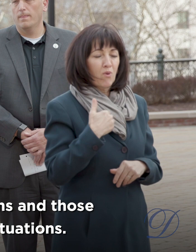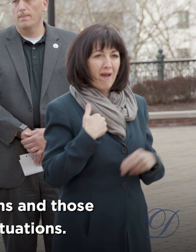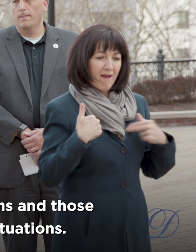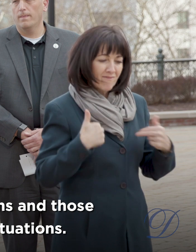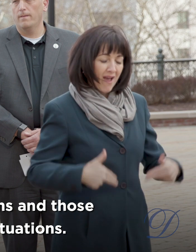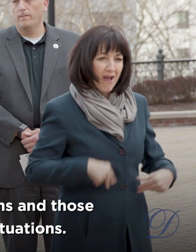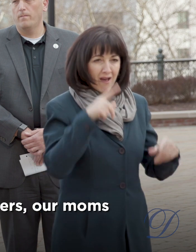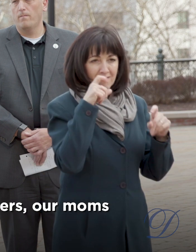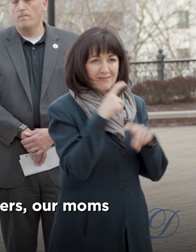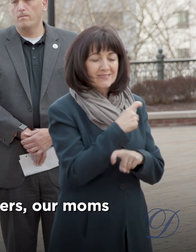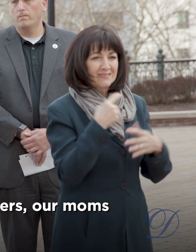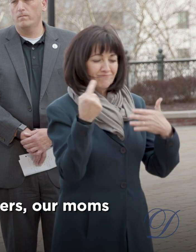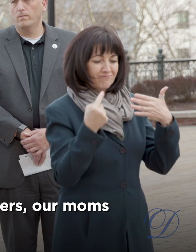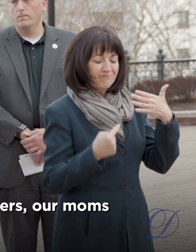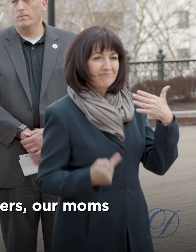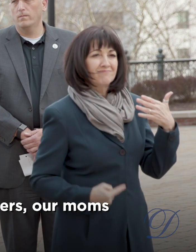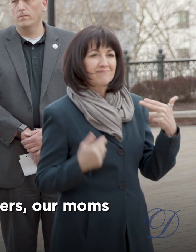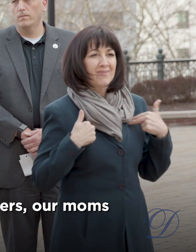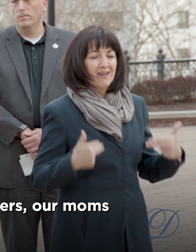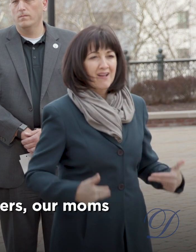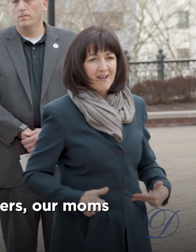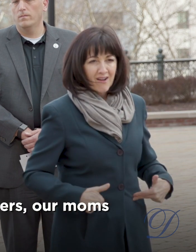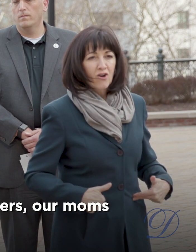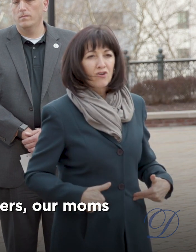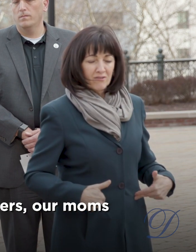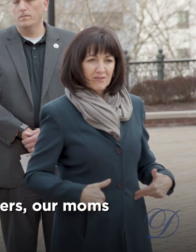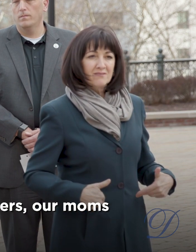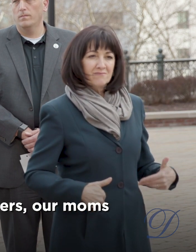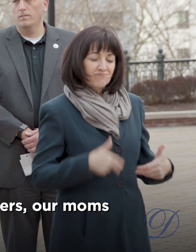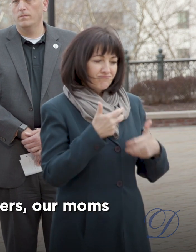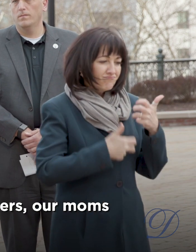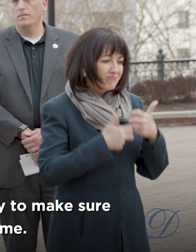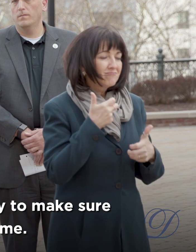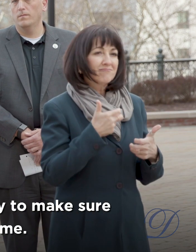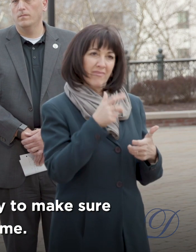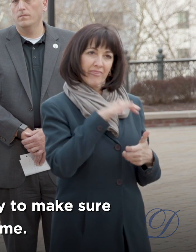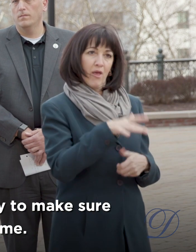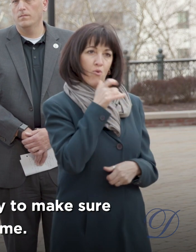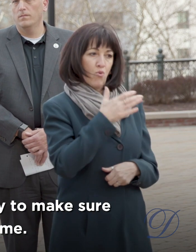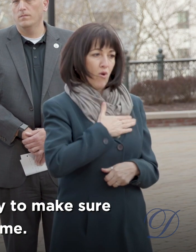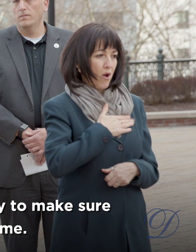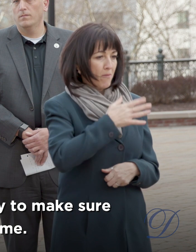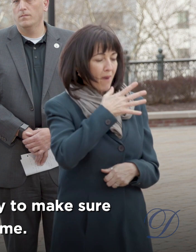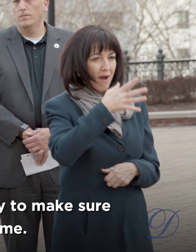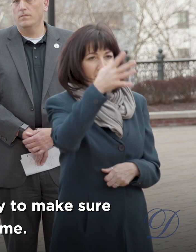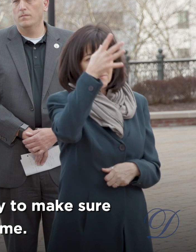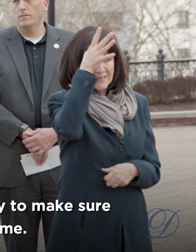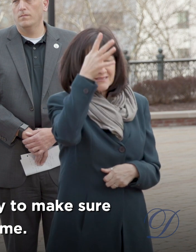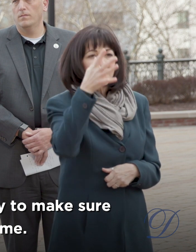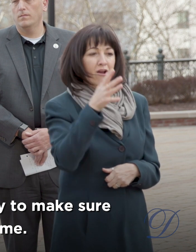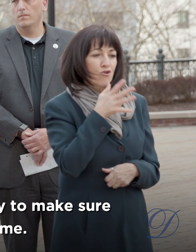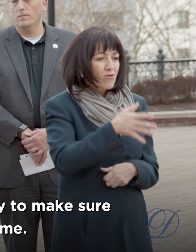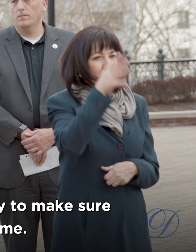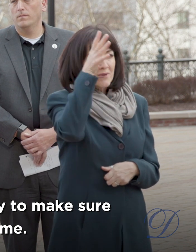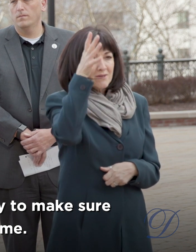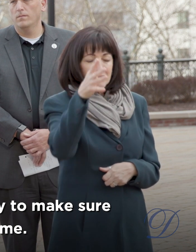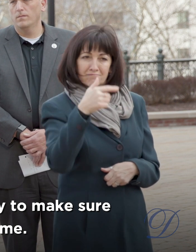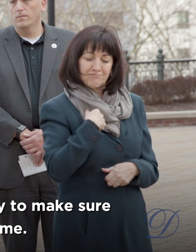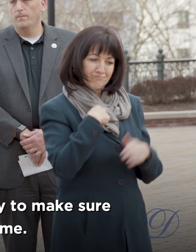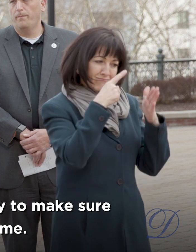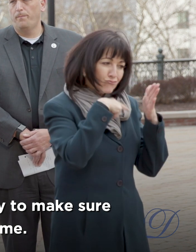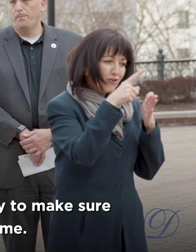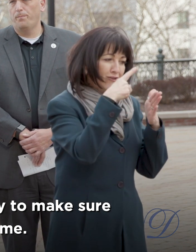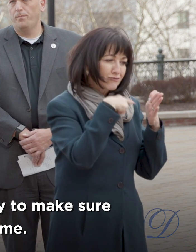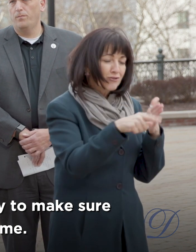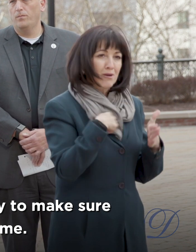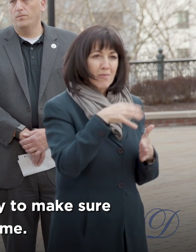health situations, our grandmothers and grandfathers, our moms and dads. I check in with my mom every day to make